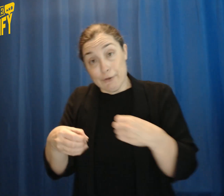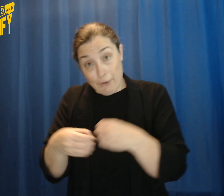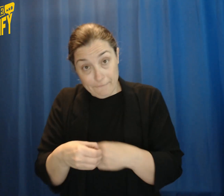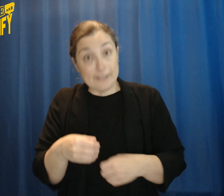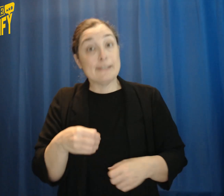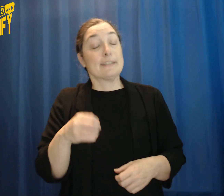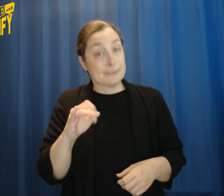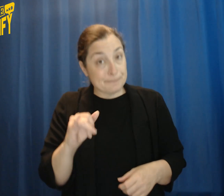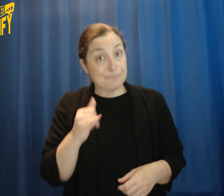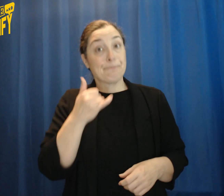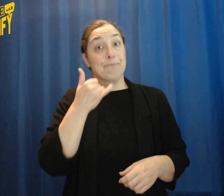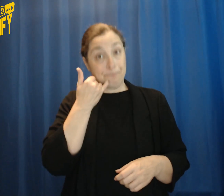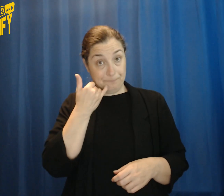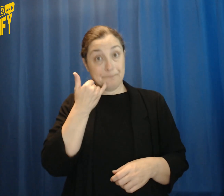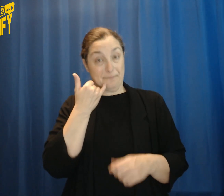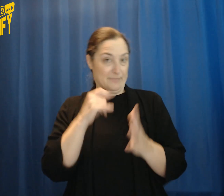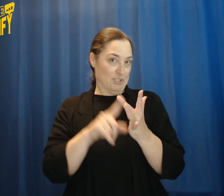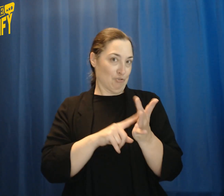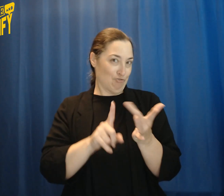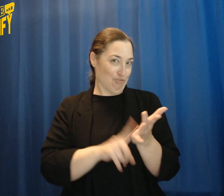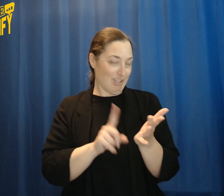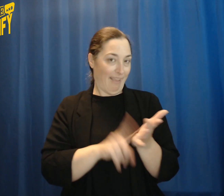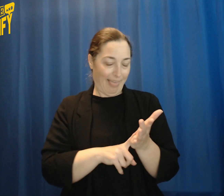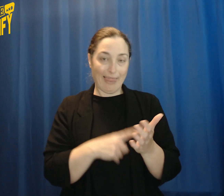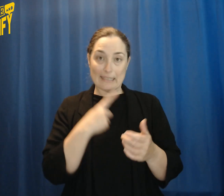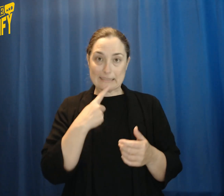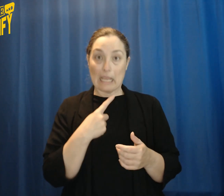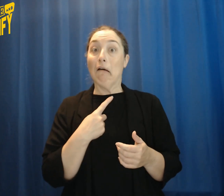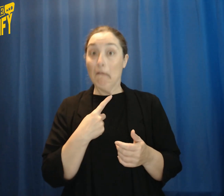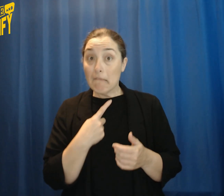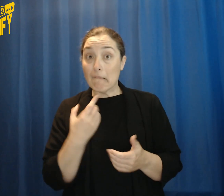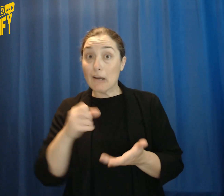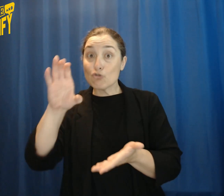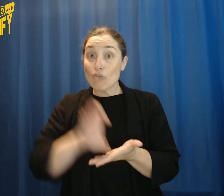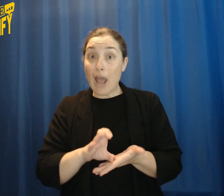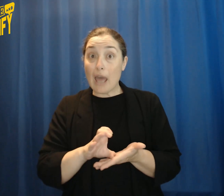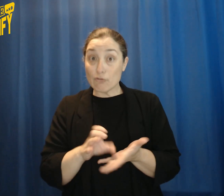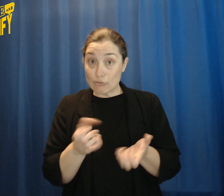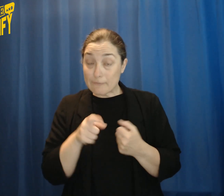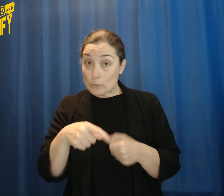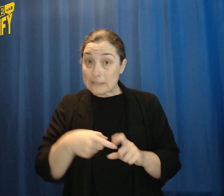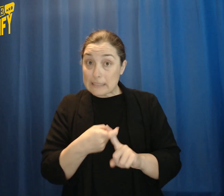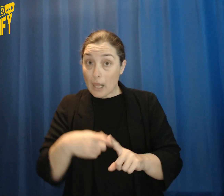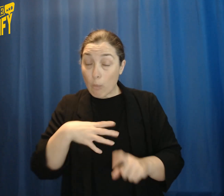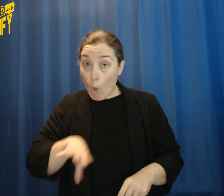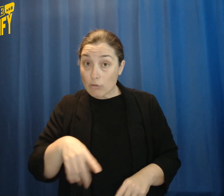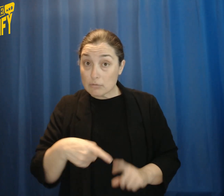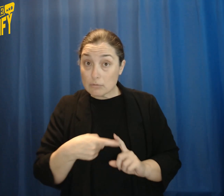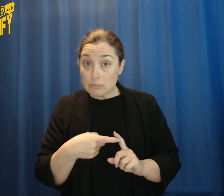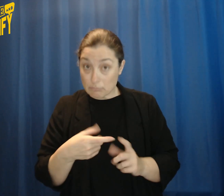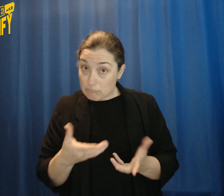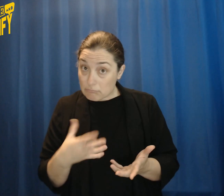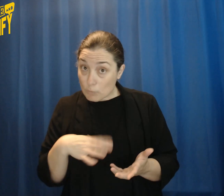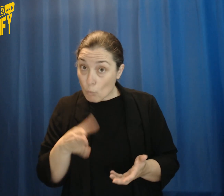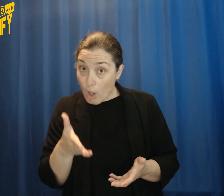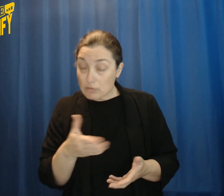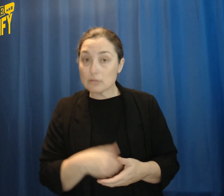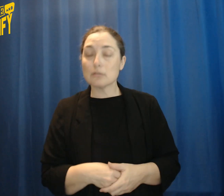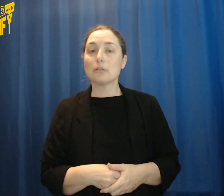it's this woman, Jill Smith, saying, oh, we've got the grant. Are you still interested in doing it? You know, haven't taken the traineeship. And I